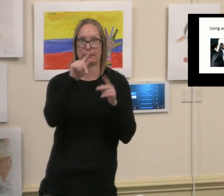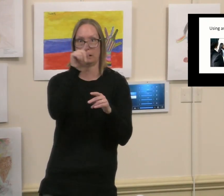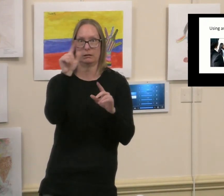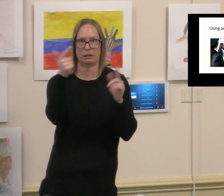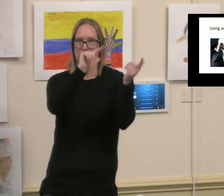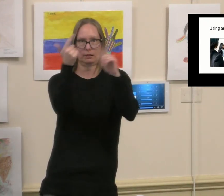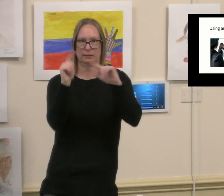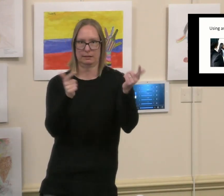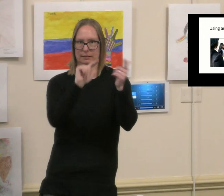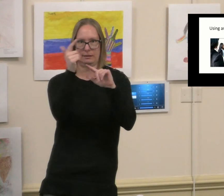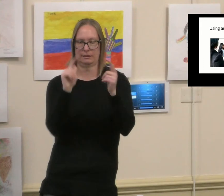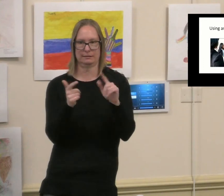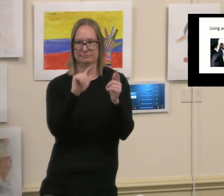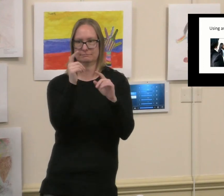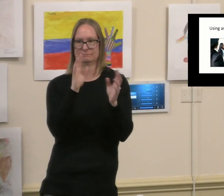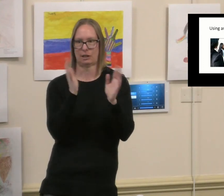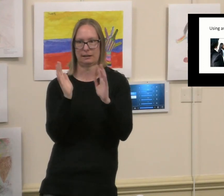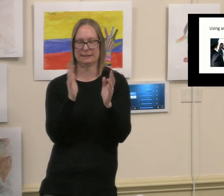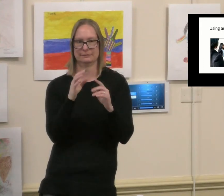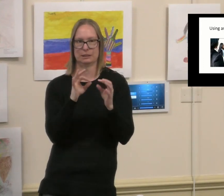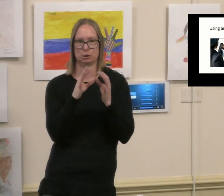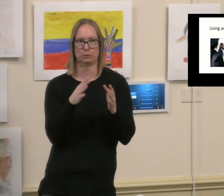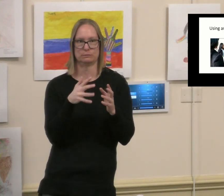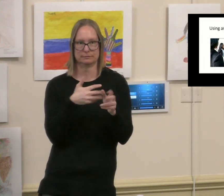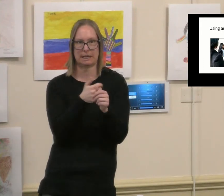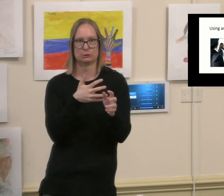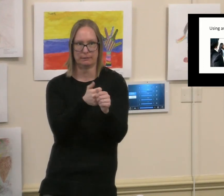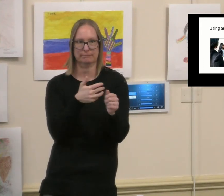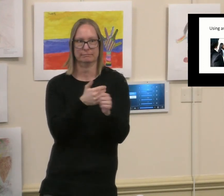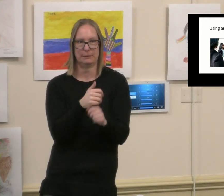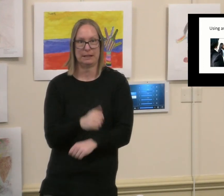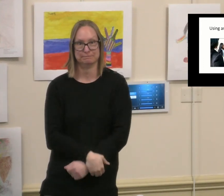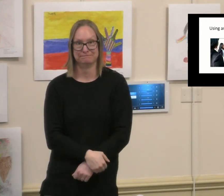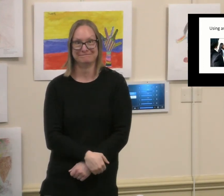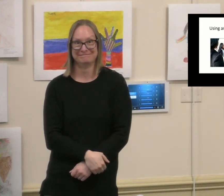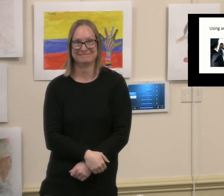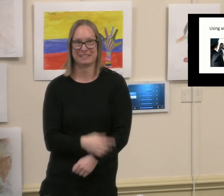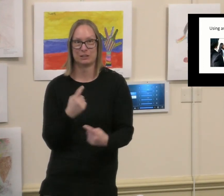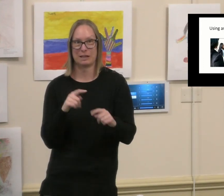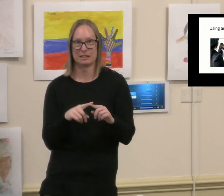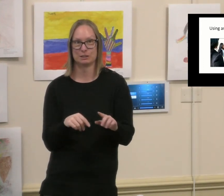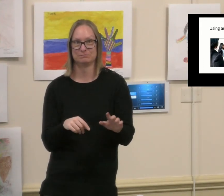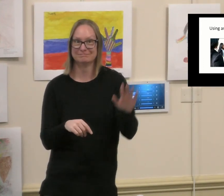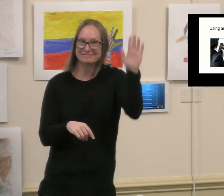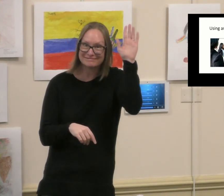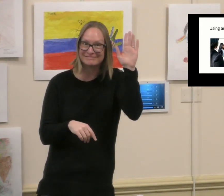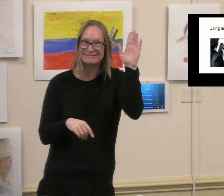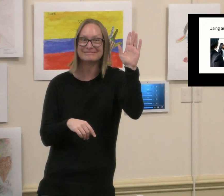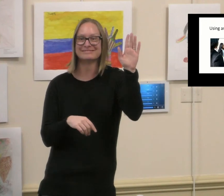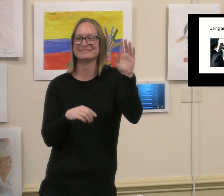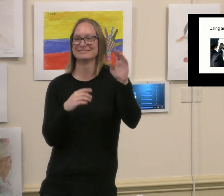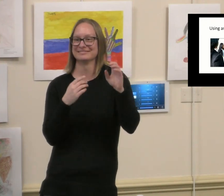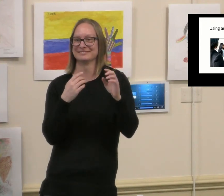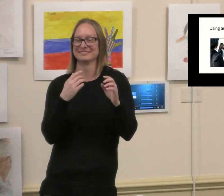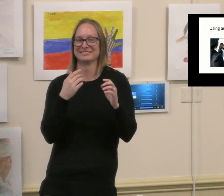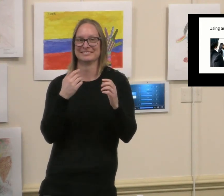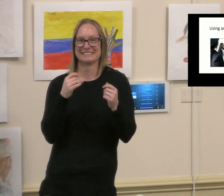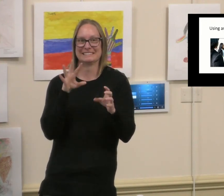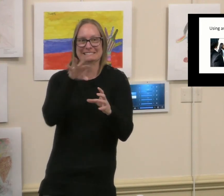where some hearing people are going back and forth and talking, and the interpreter's trying to catch up. So I'd like to